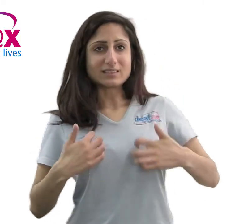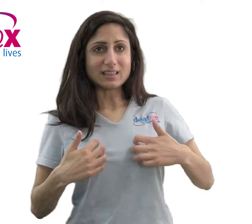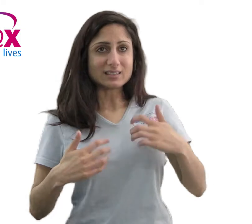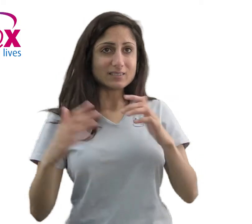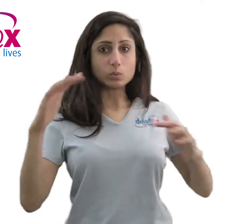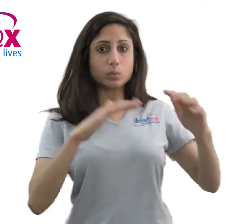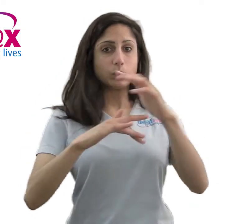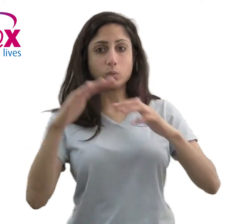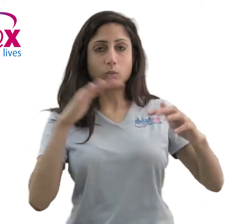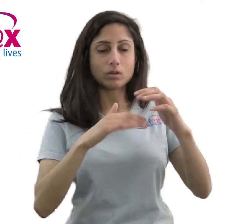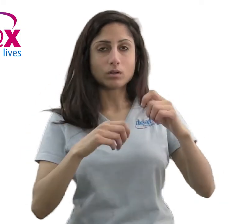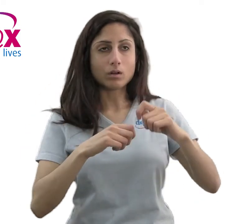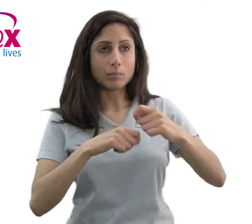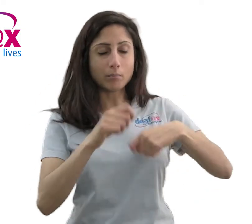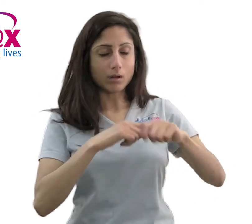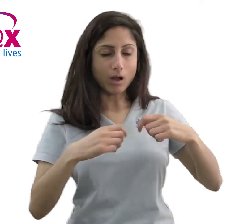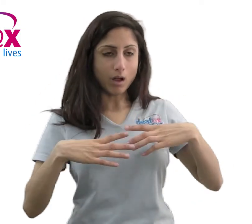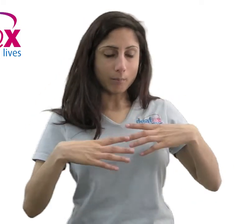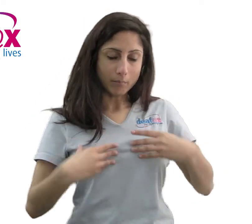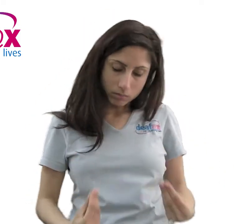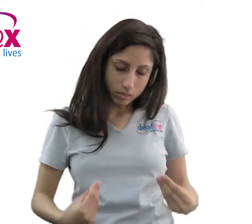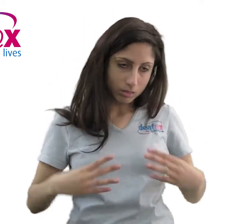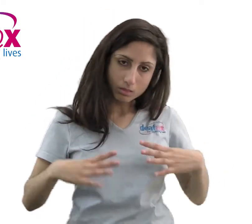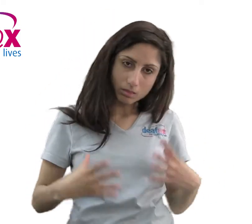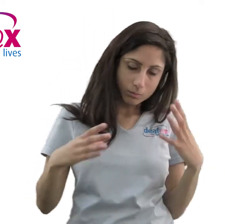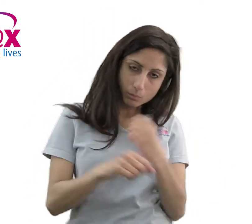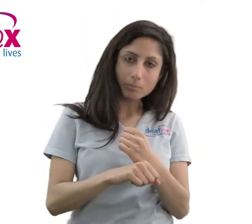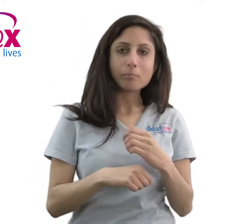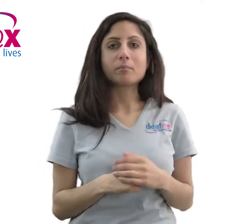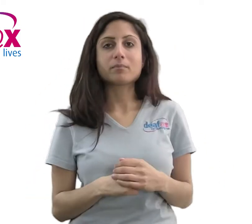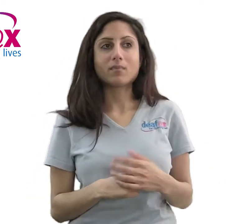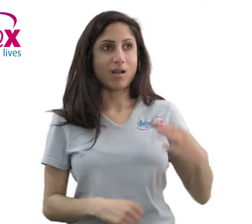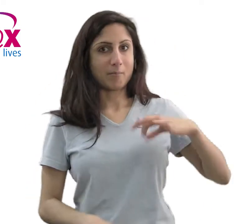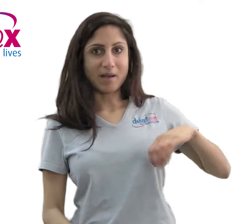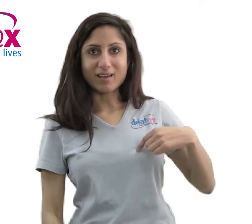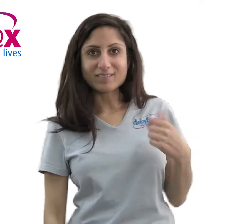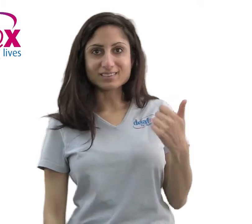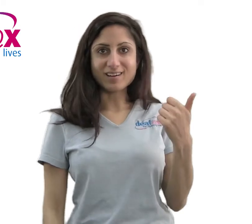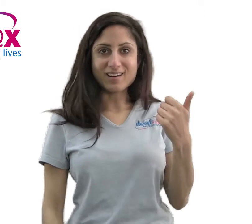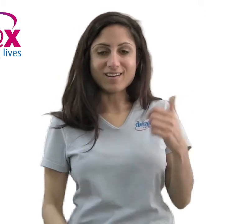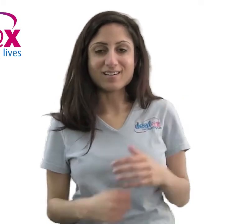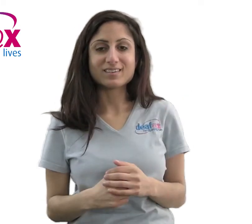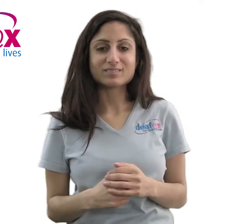All the parents there are keen to facilitate their child's communication and say they'd love to continue learning sign language as the child gets